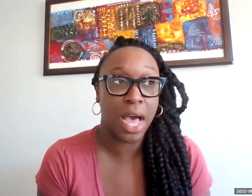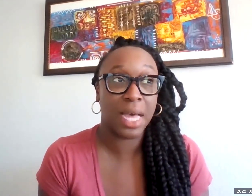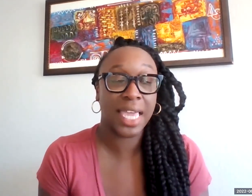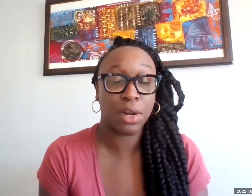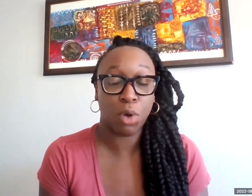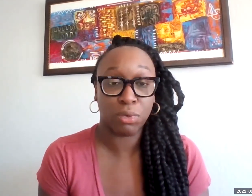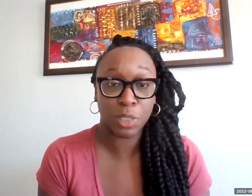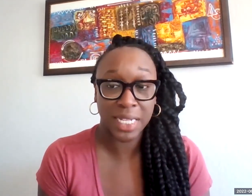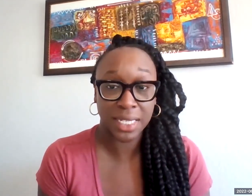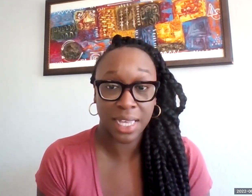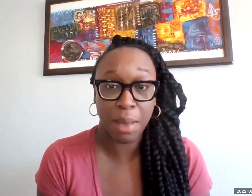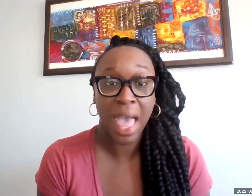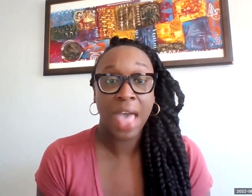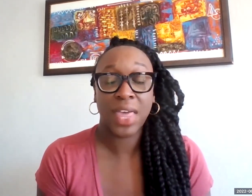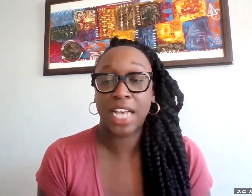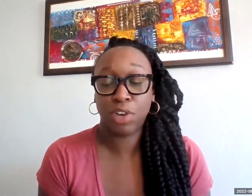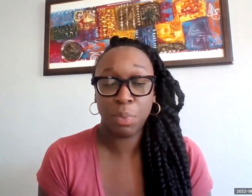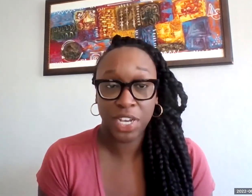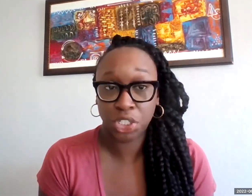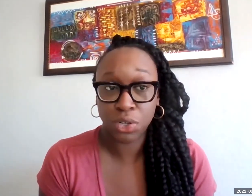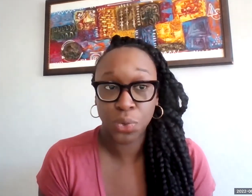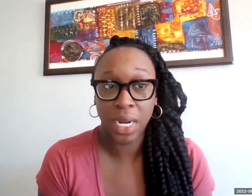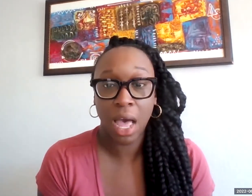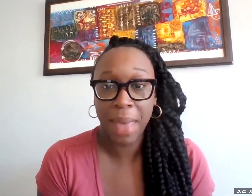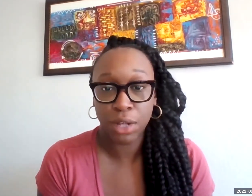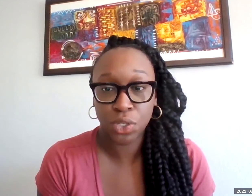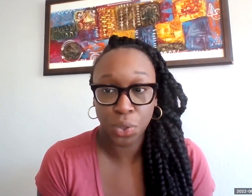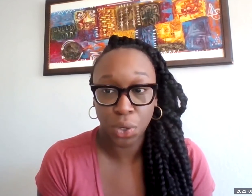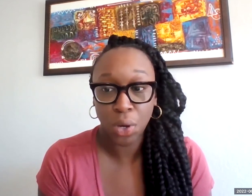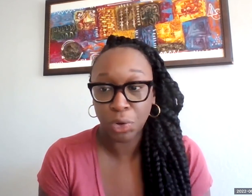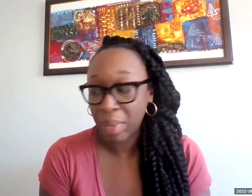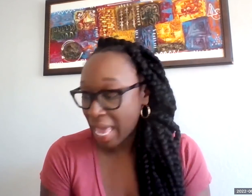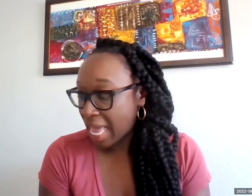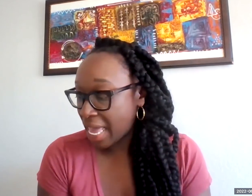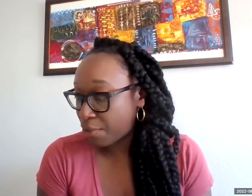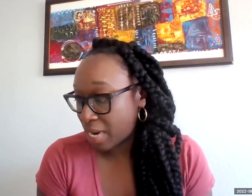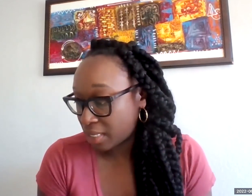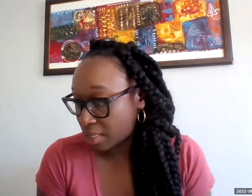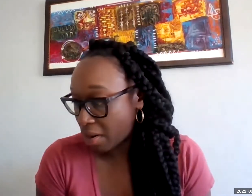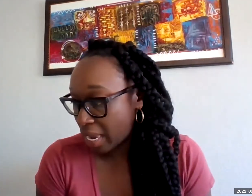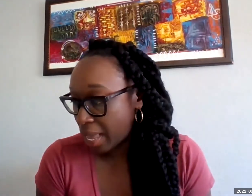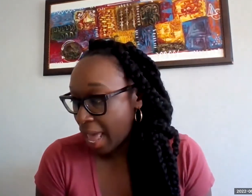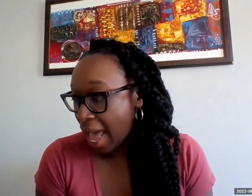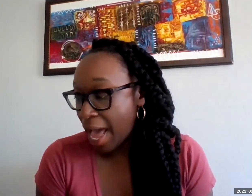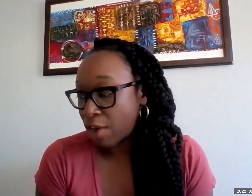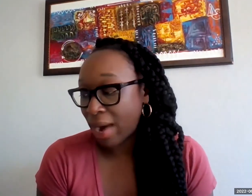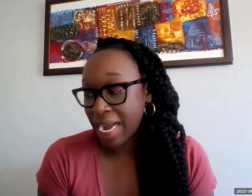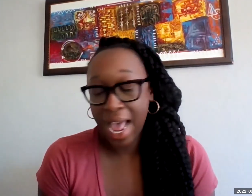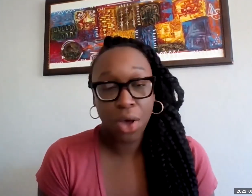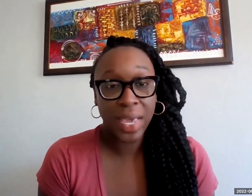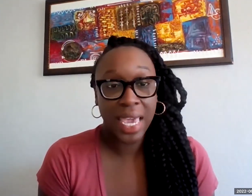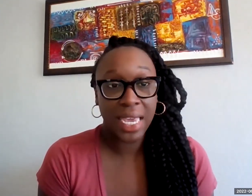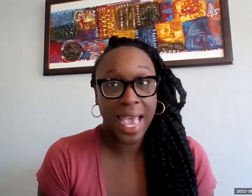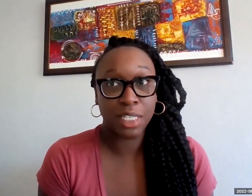have a county mobile response system that has trained professionals who can come out to your home if necessary.